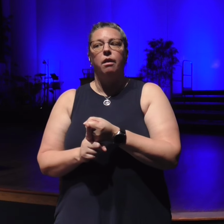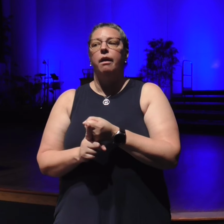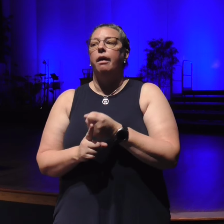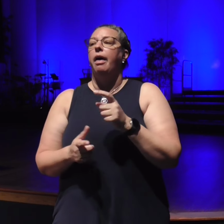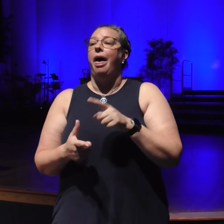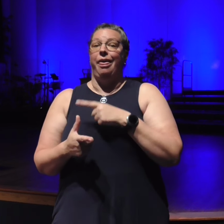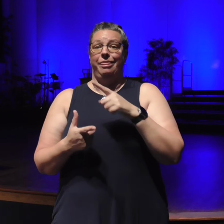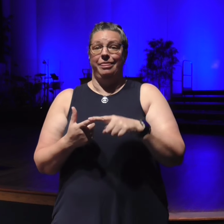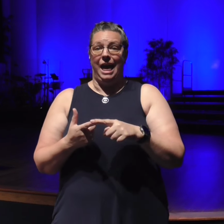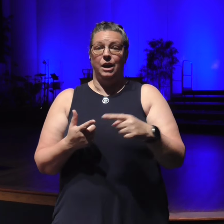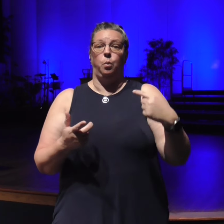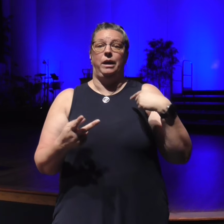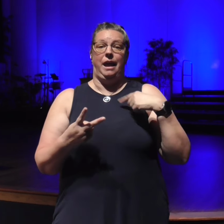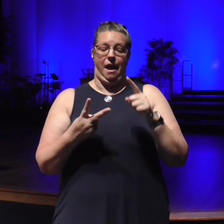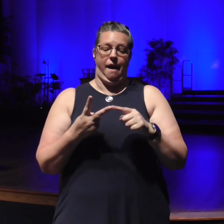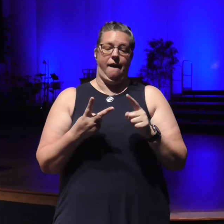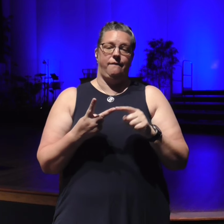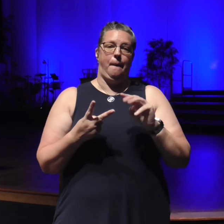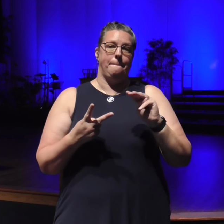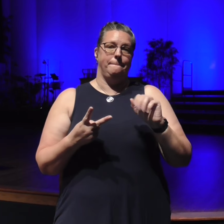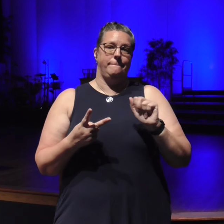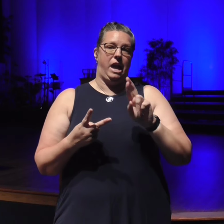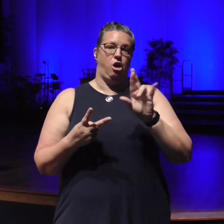Dr. Mary Edwards Walker.